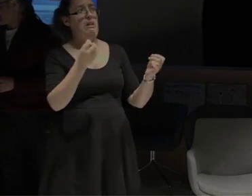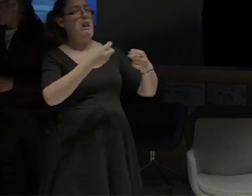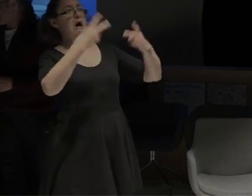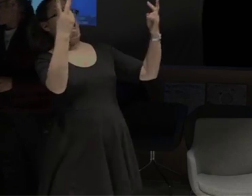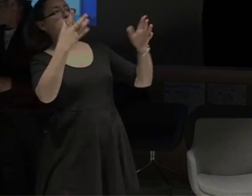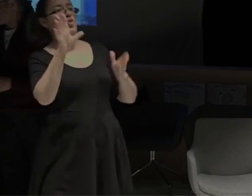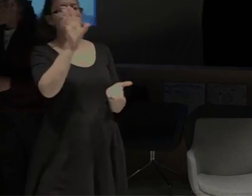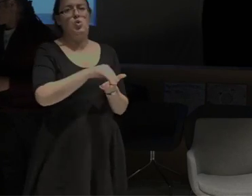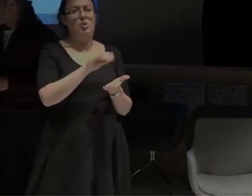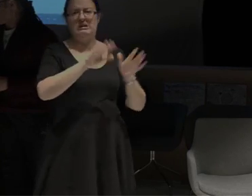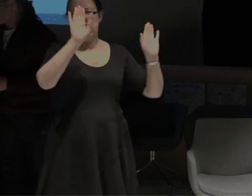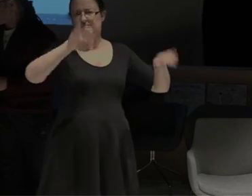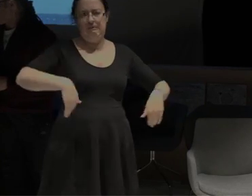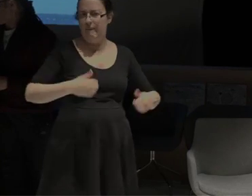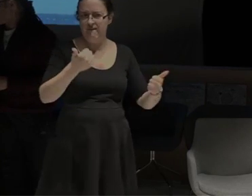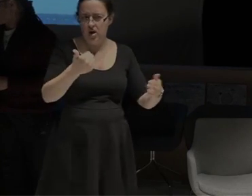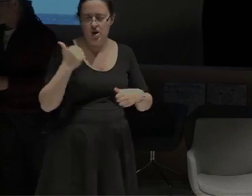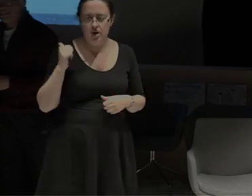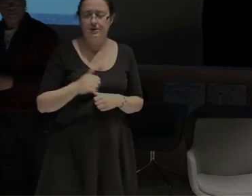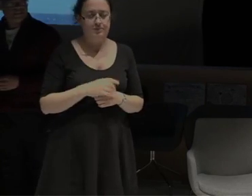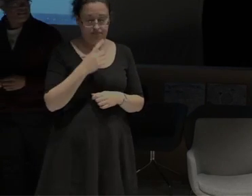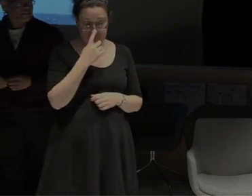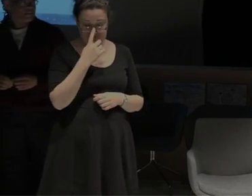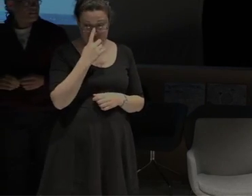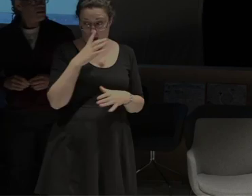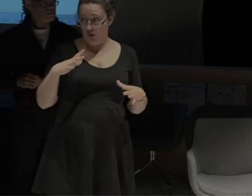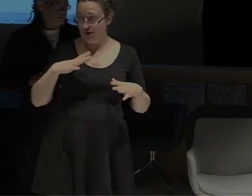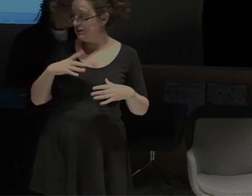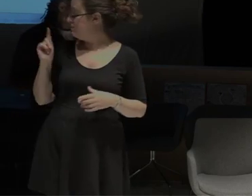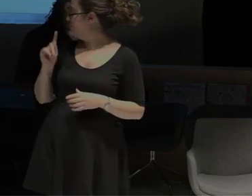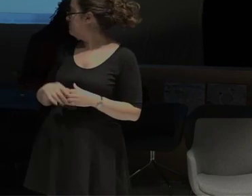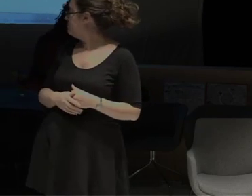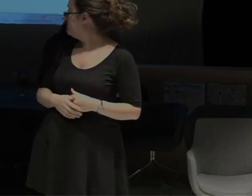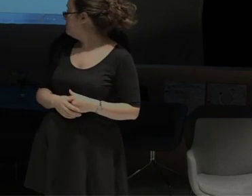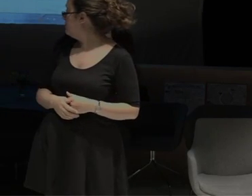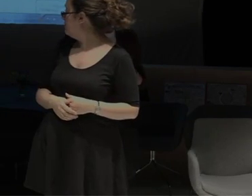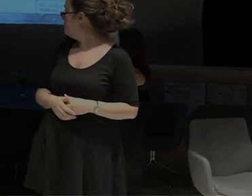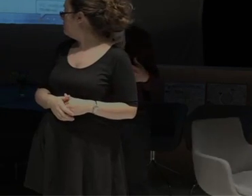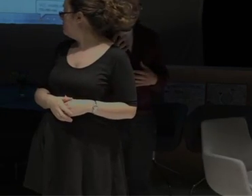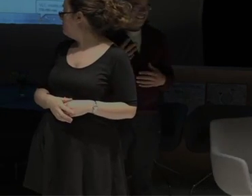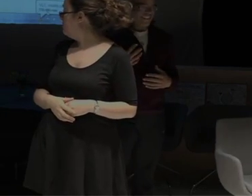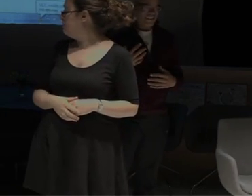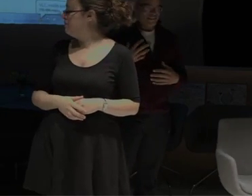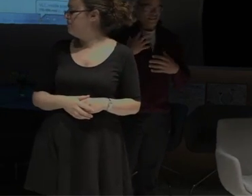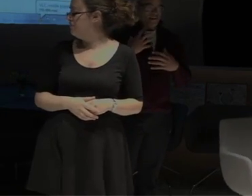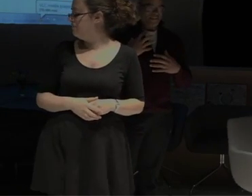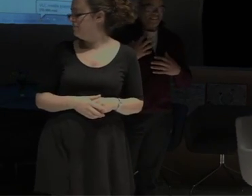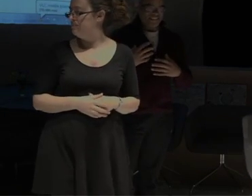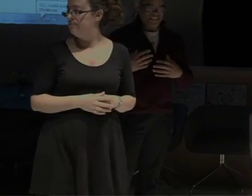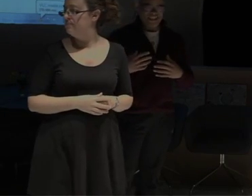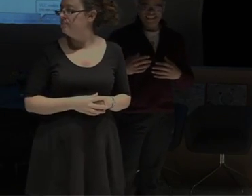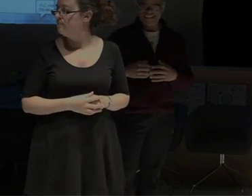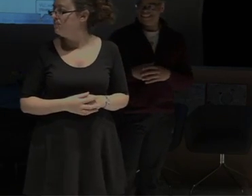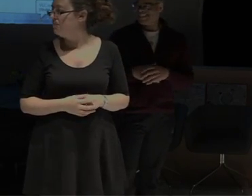or the recording or anything. Could we have you two? Oh, right. I'm going to have a quick listen to this music.